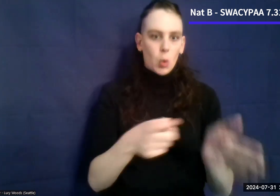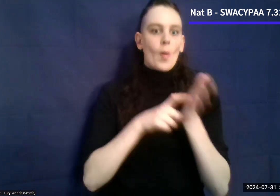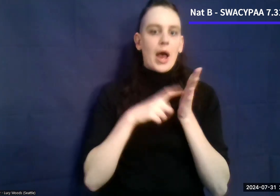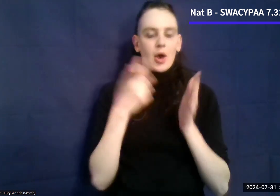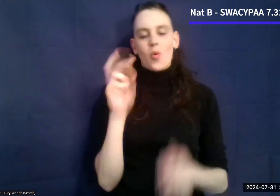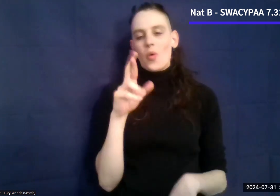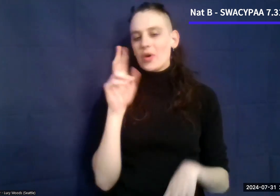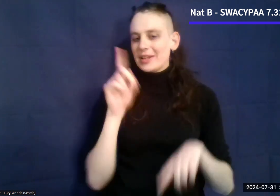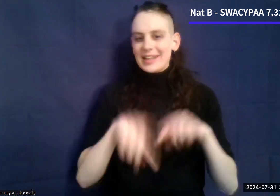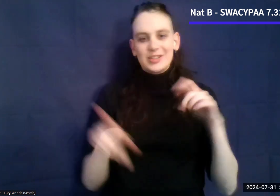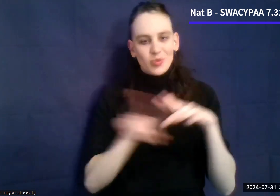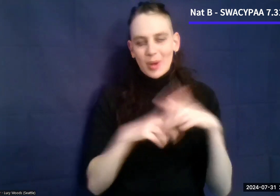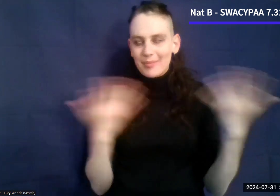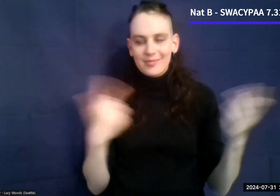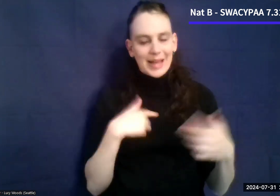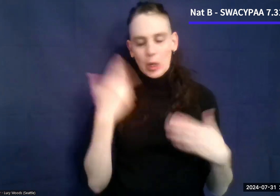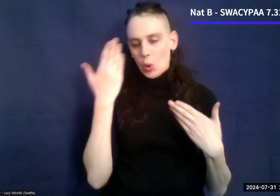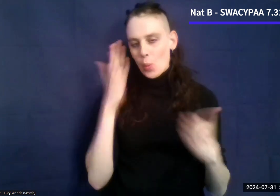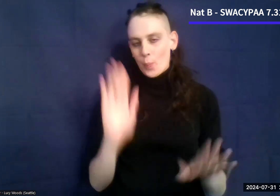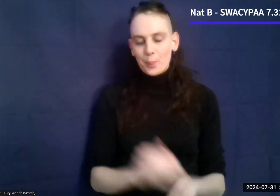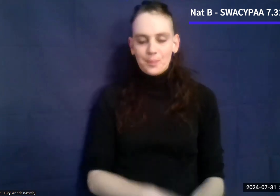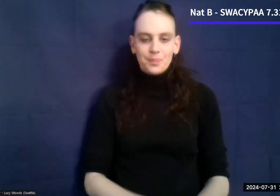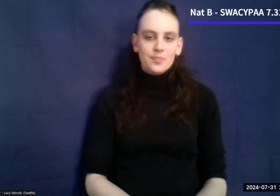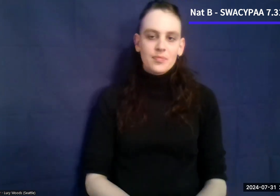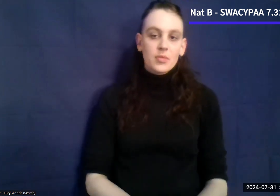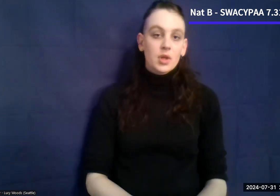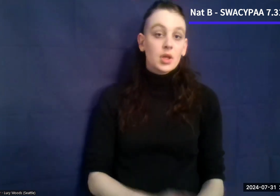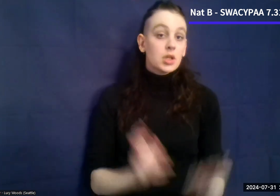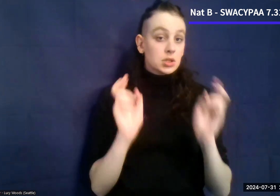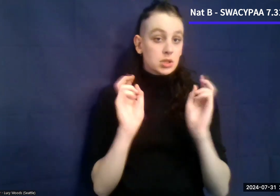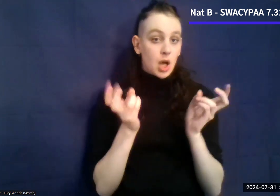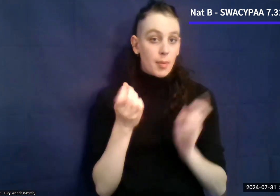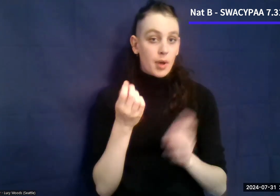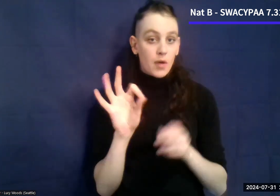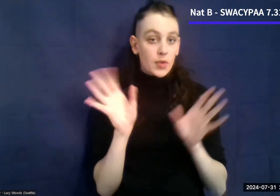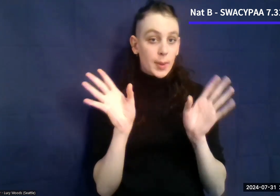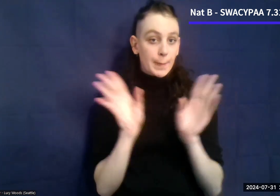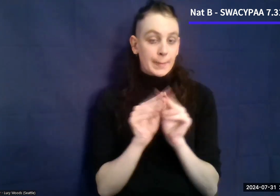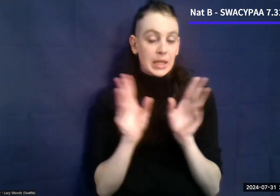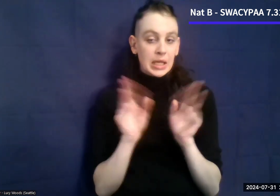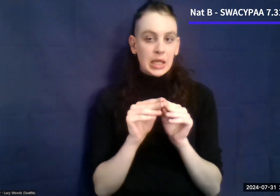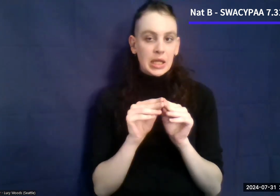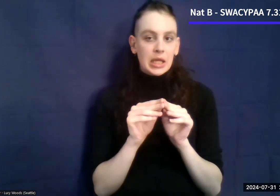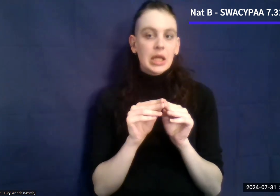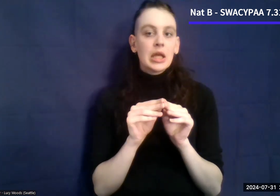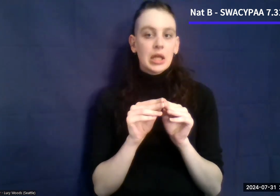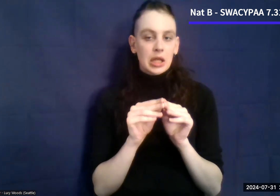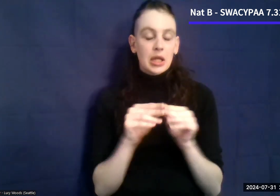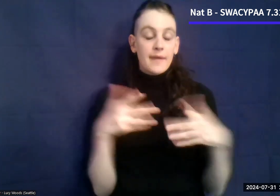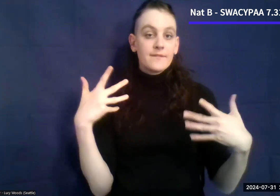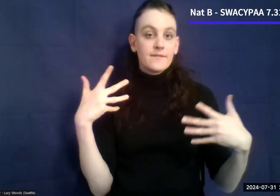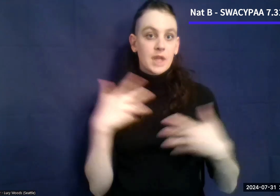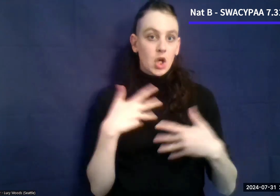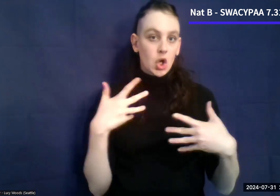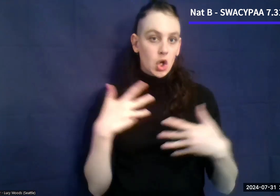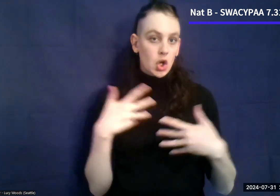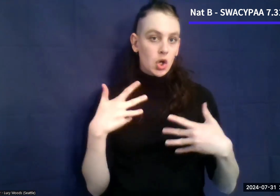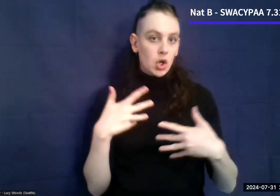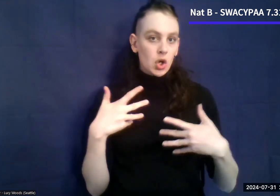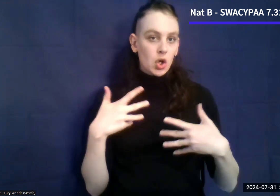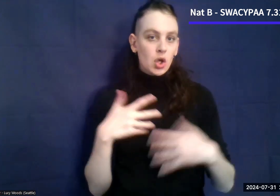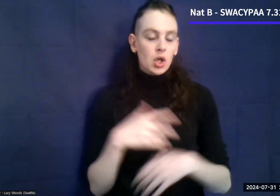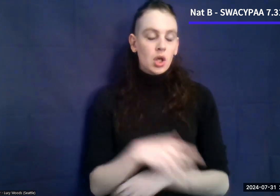have no idea. But the topic of the meeting, the speaker said fear, you know, and